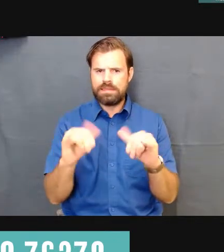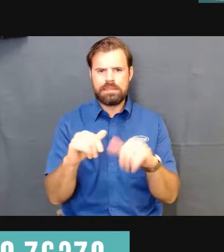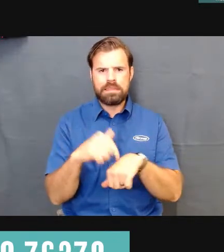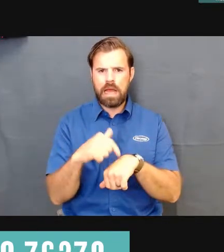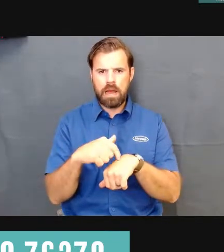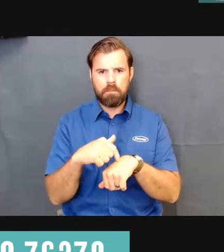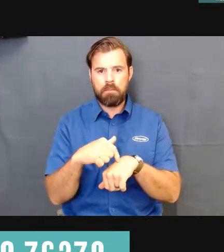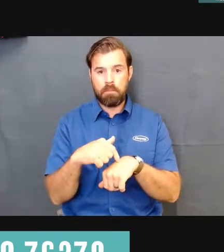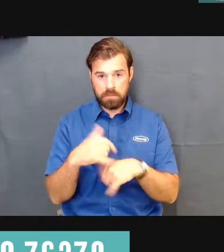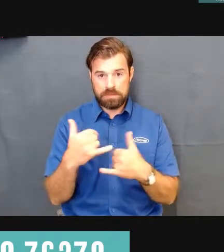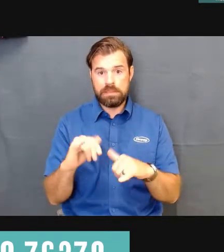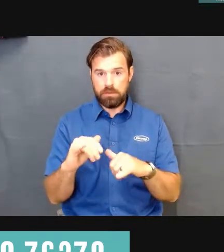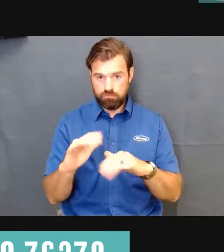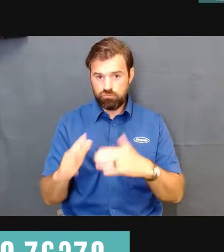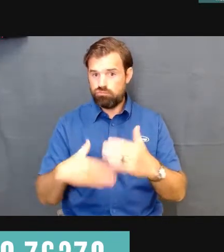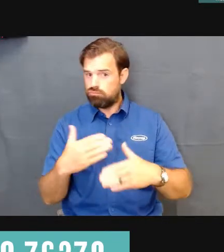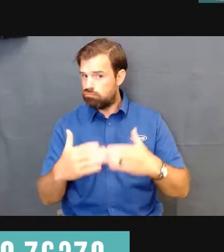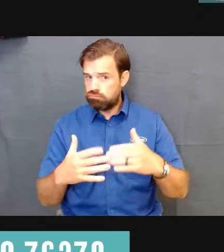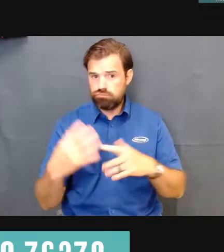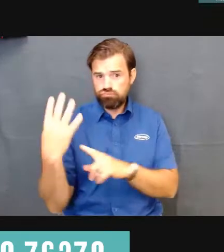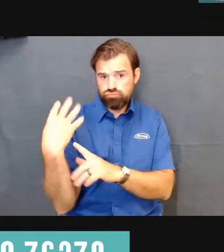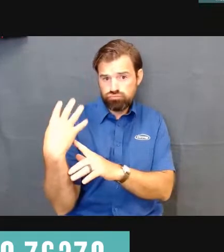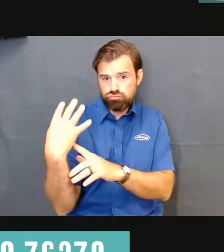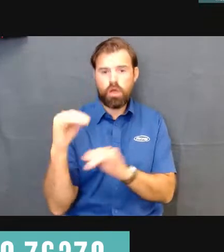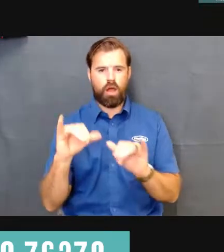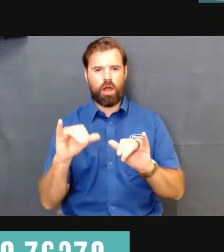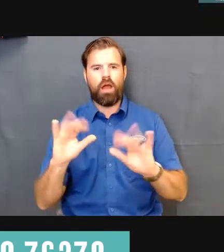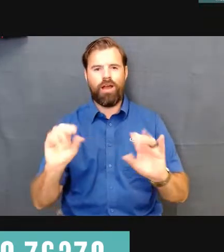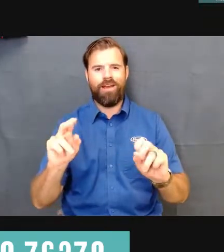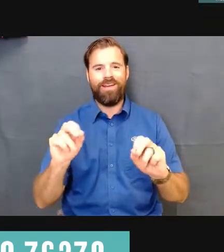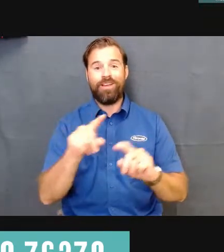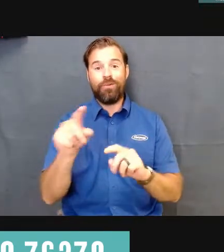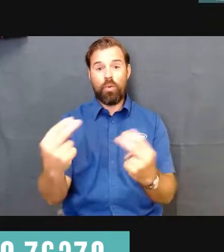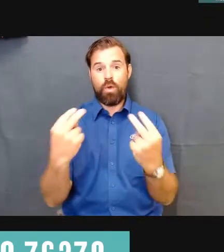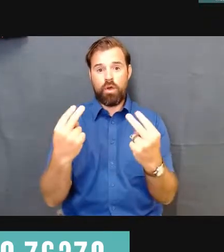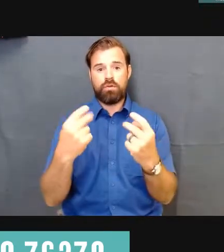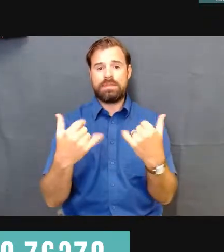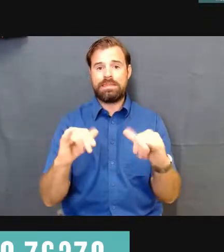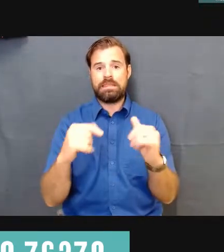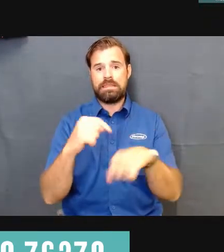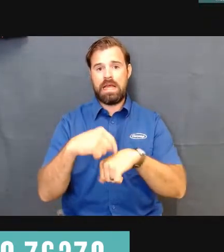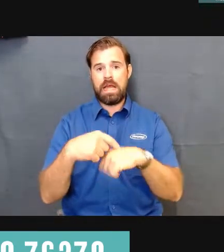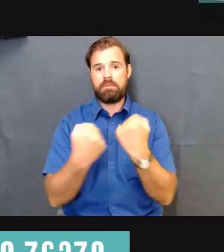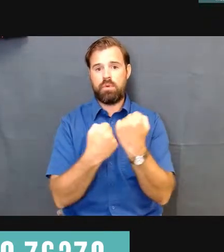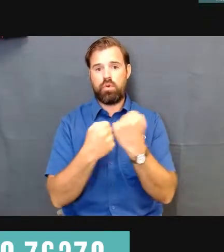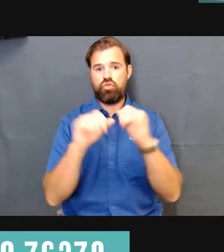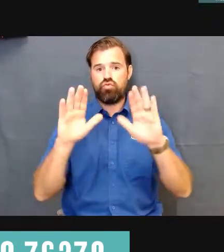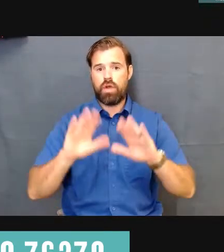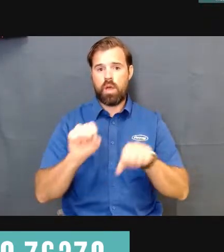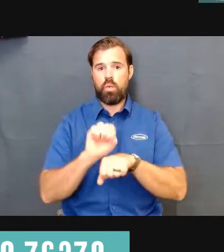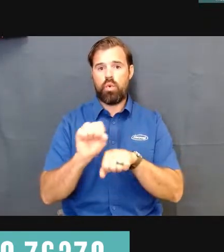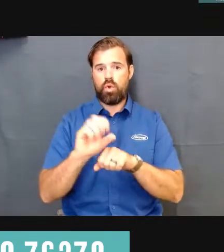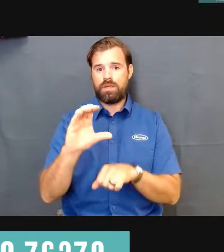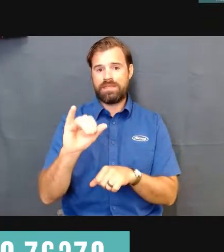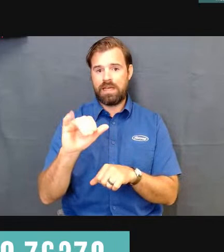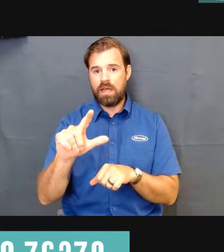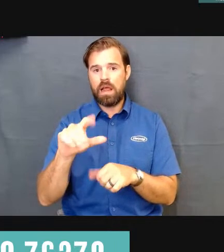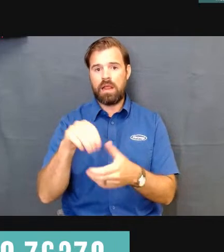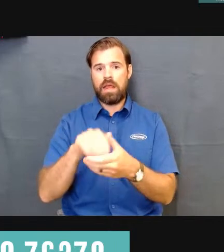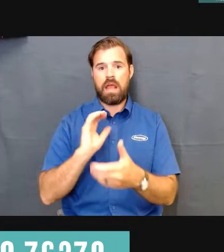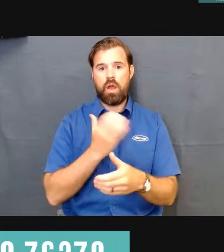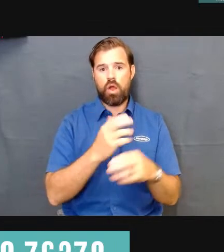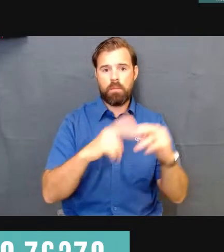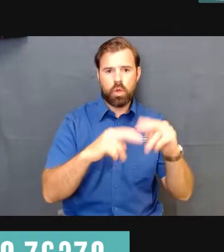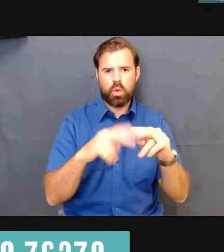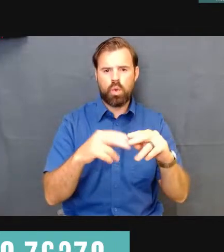doing this. Am I rolling? All right, I'm rolling. I like the rolling. For everyone watching, there's still time for you to support the great work CIL is doing in our community, whether